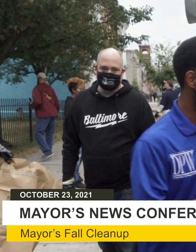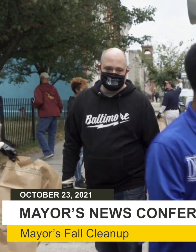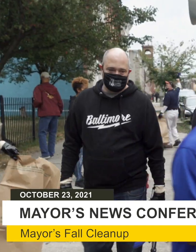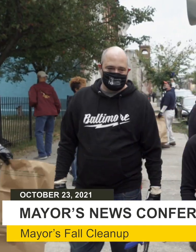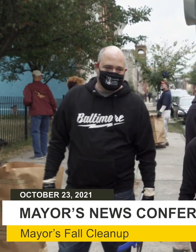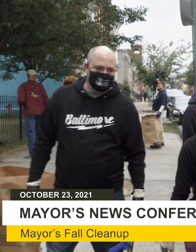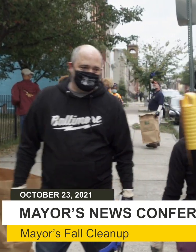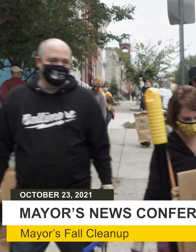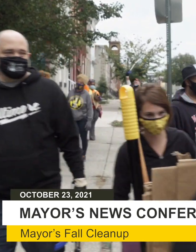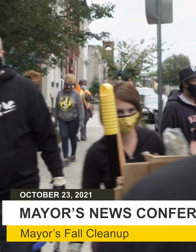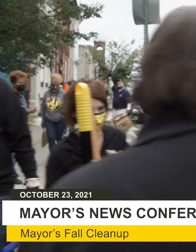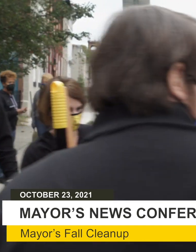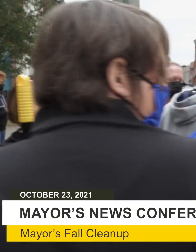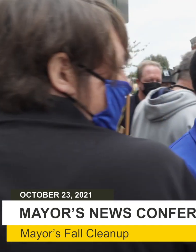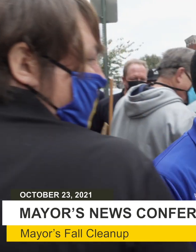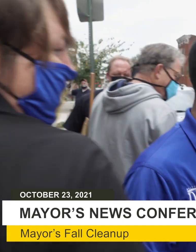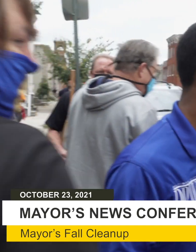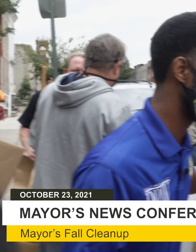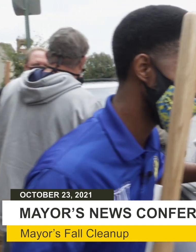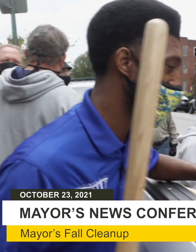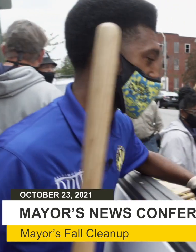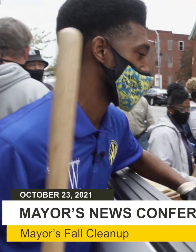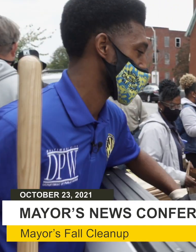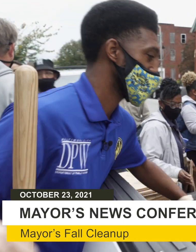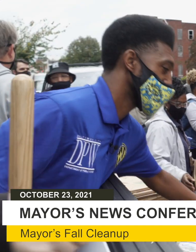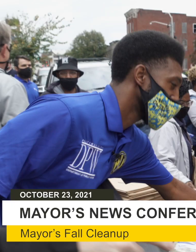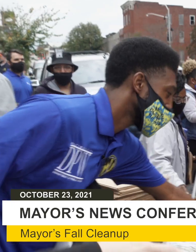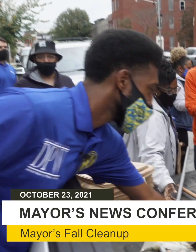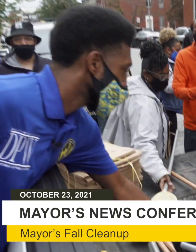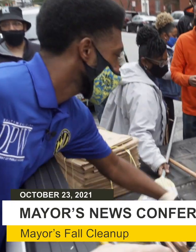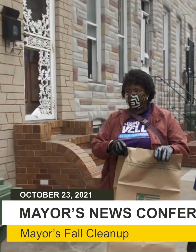Get another shovel. We're gonna need more than one. I can guarantee you that.